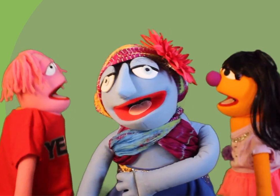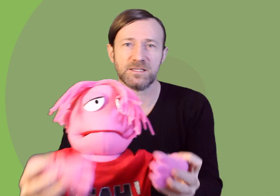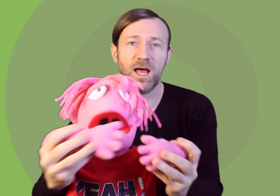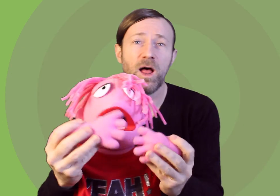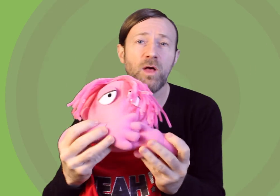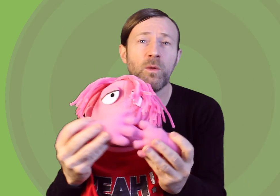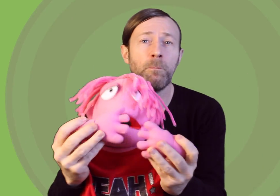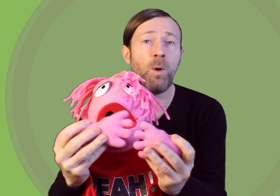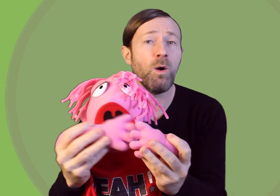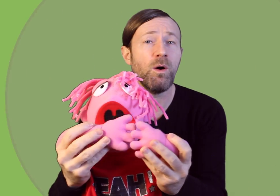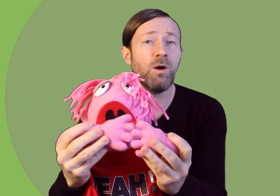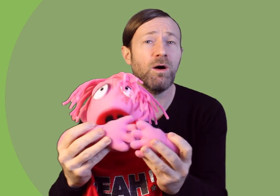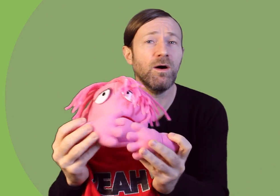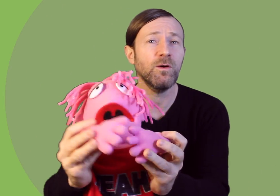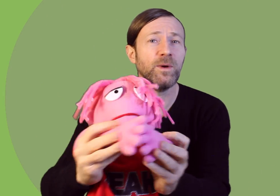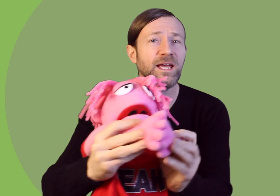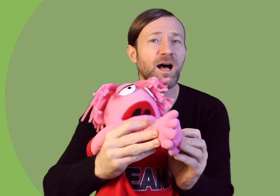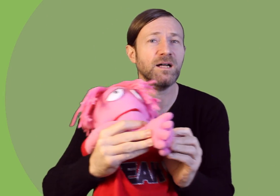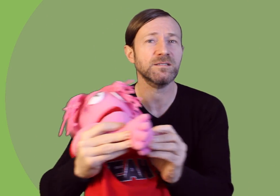The more we are